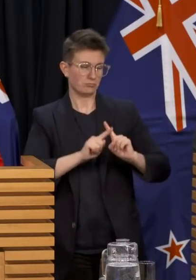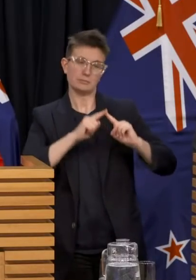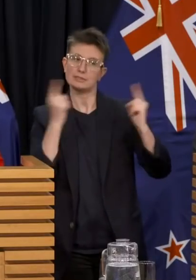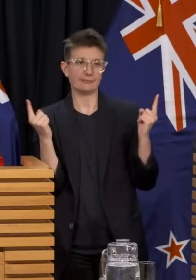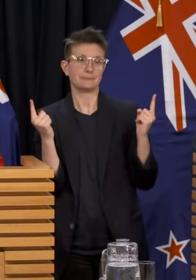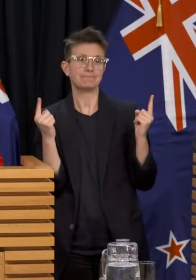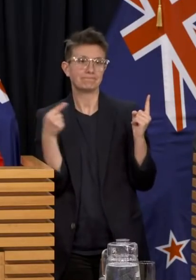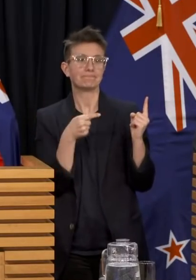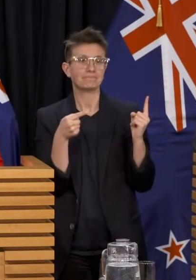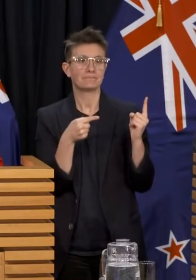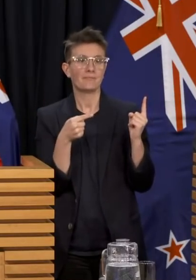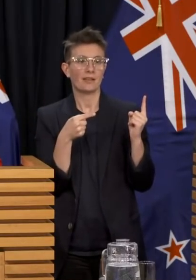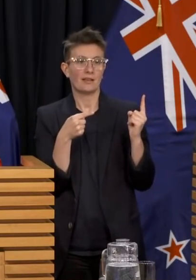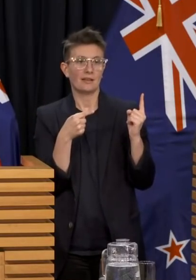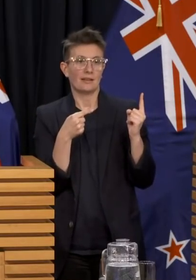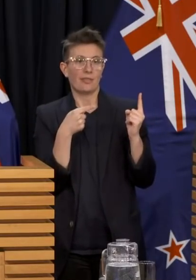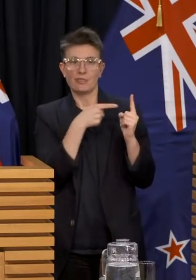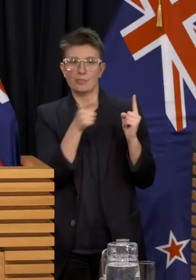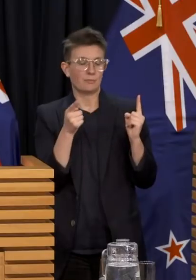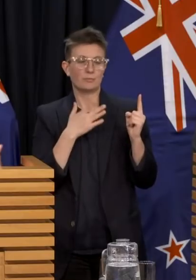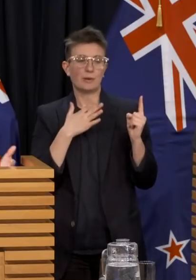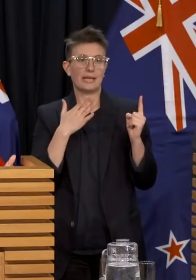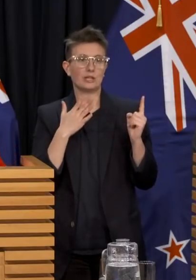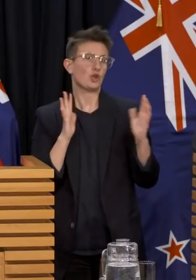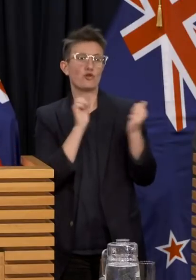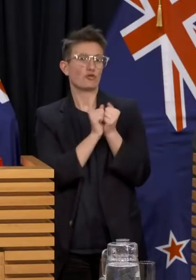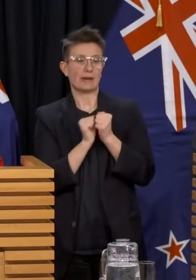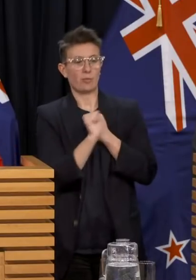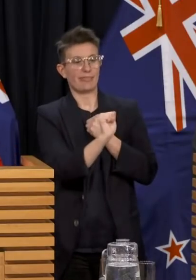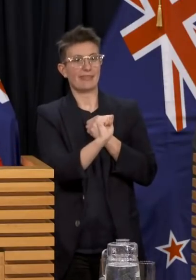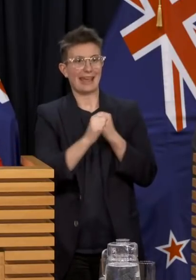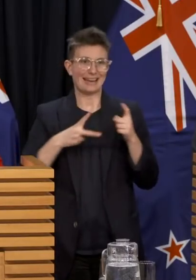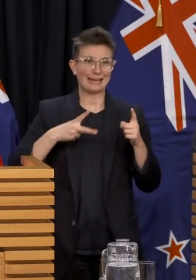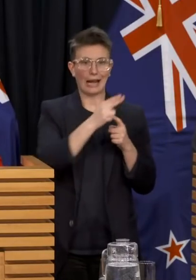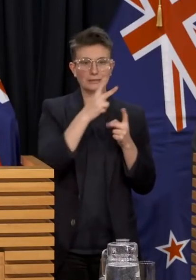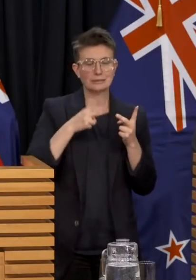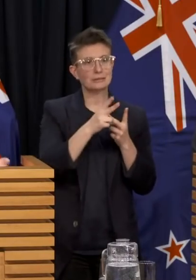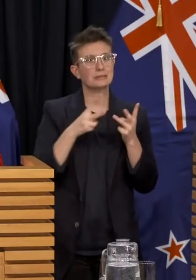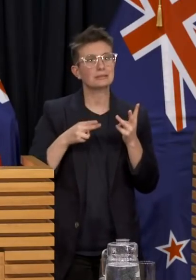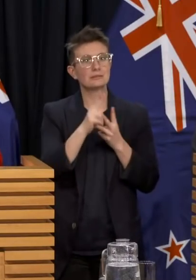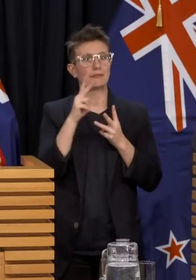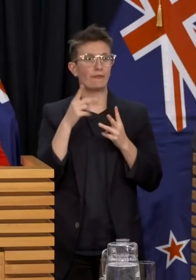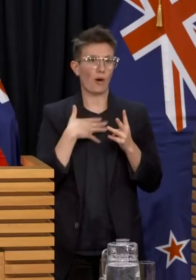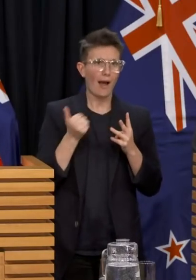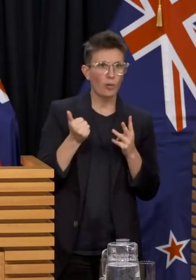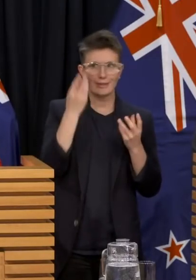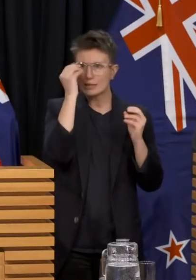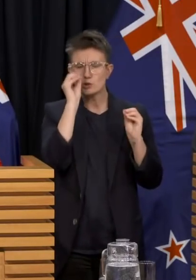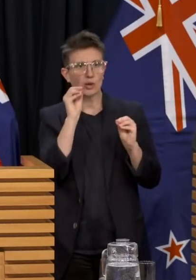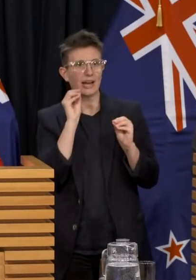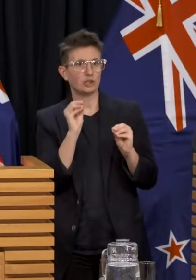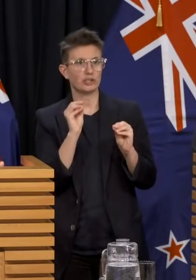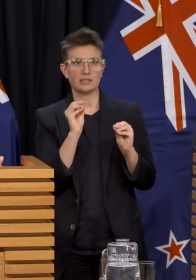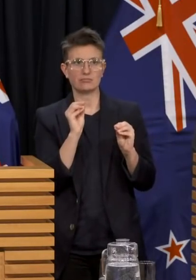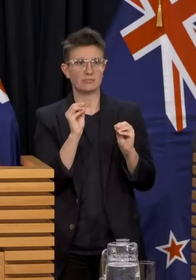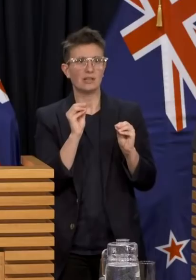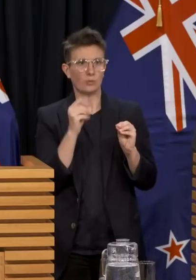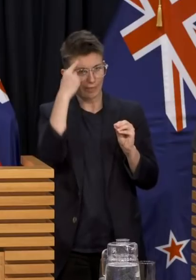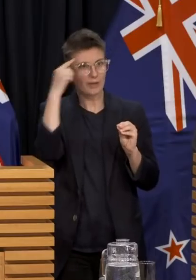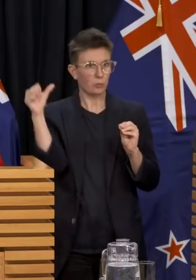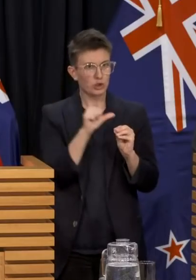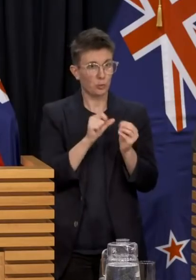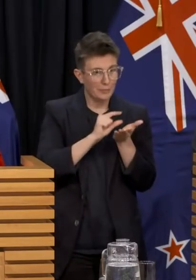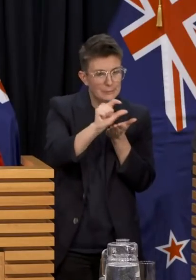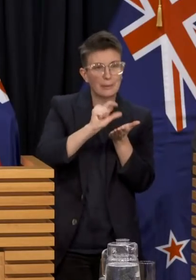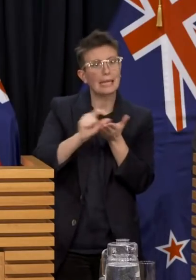be significant and deep cuts to services like health and education in order to take that kind of debt track. Keeping in